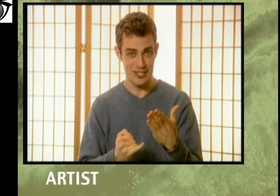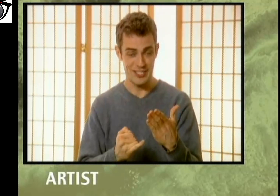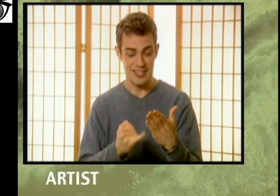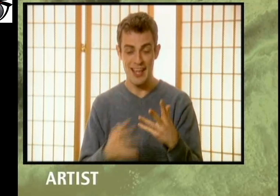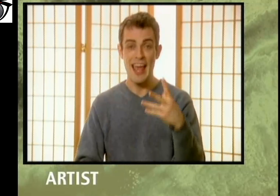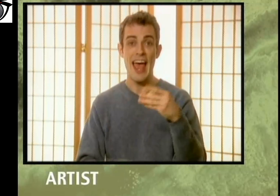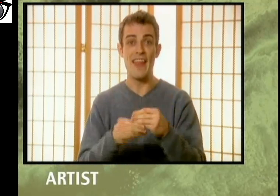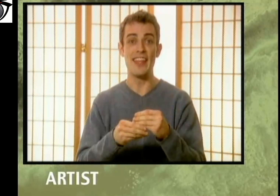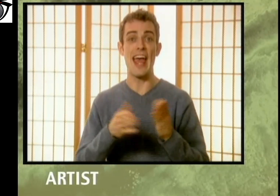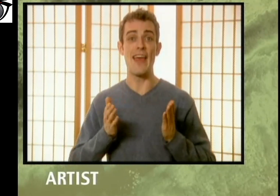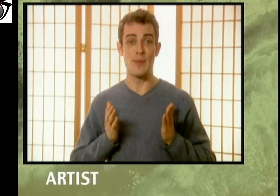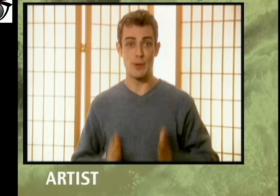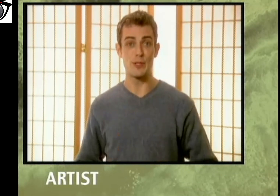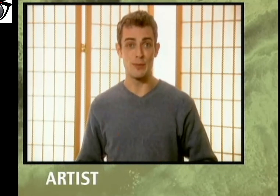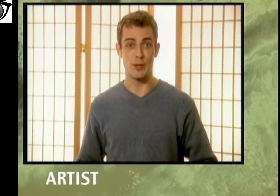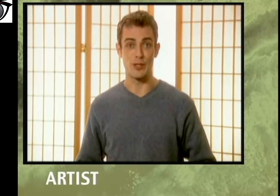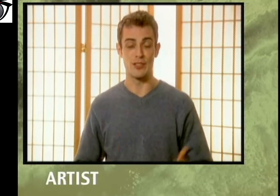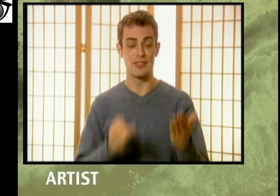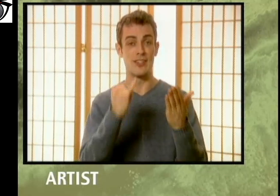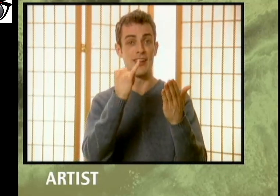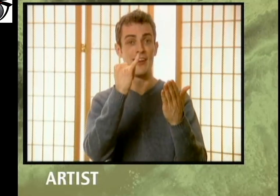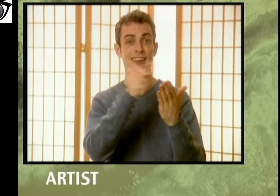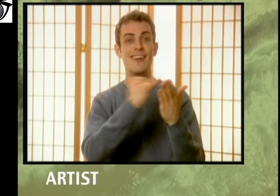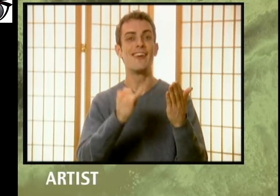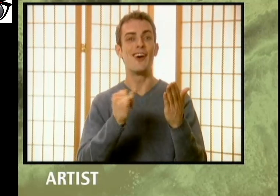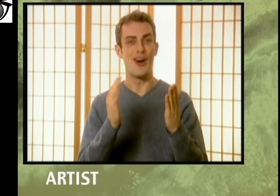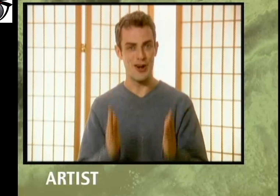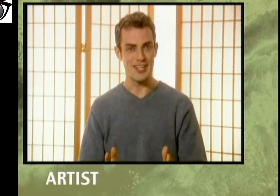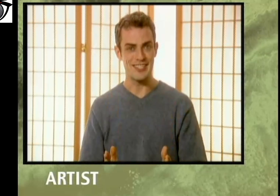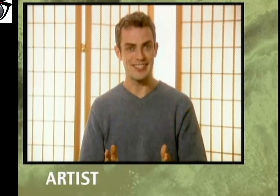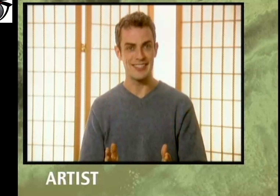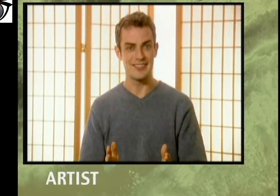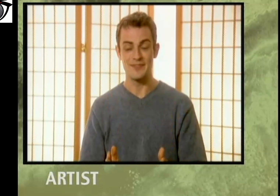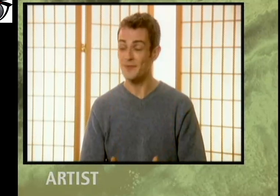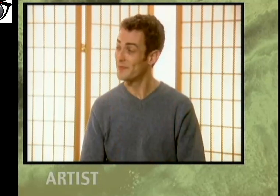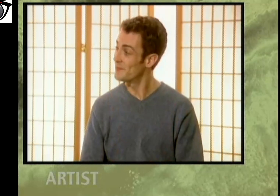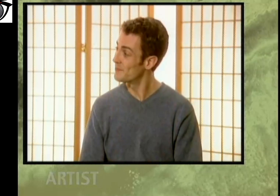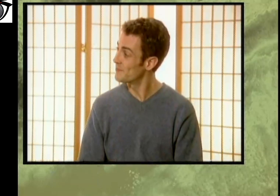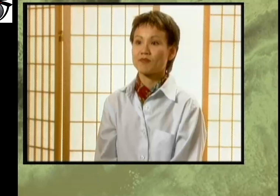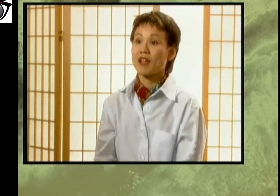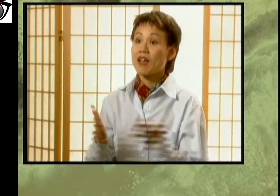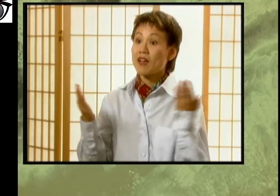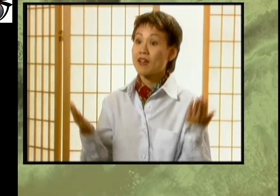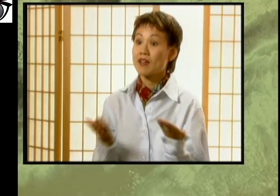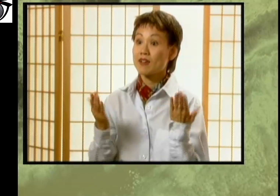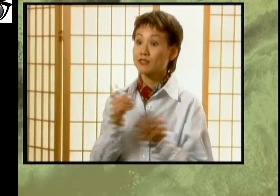noun, art, and then add the person marker, artist.